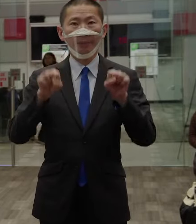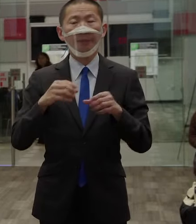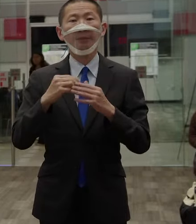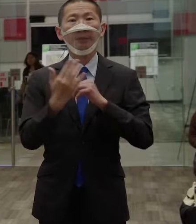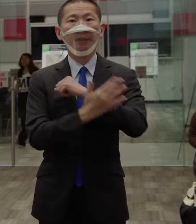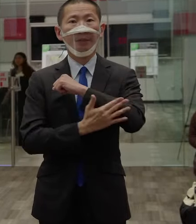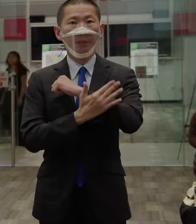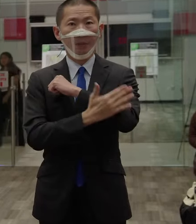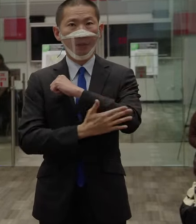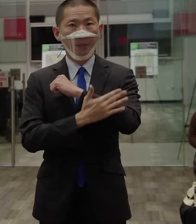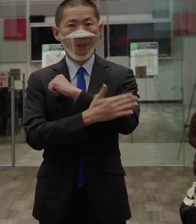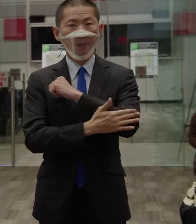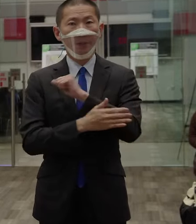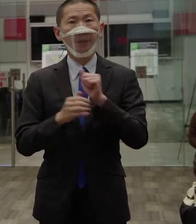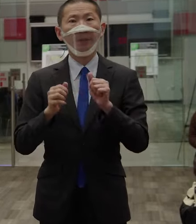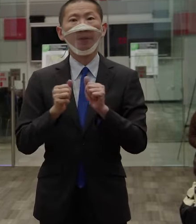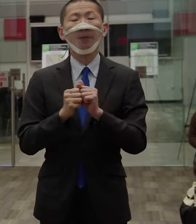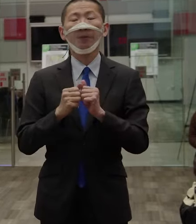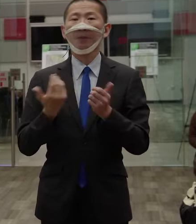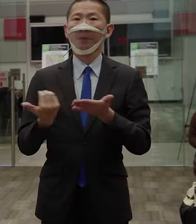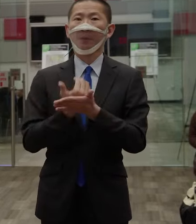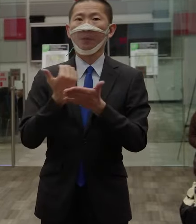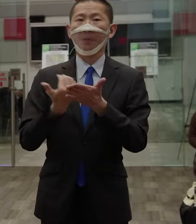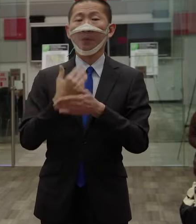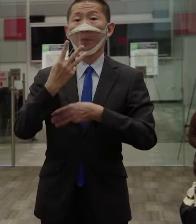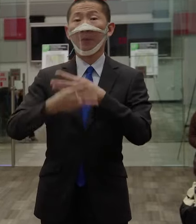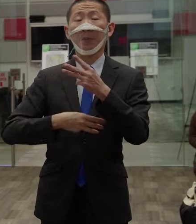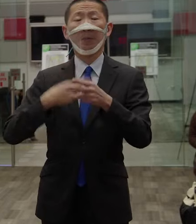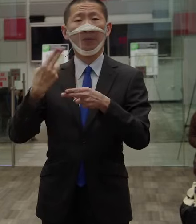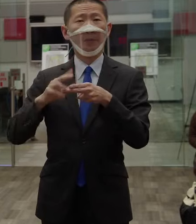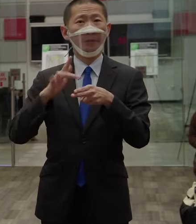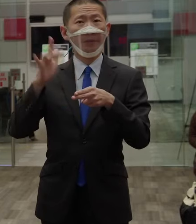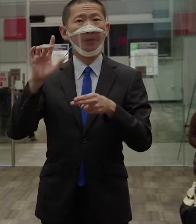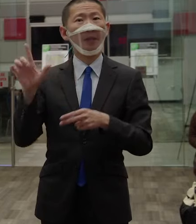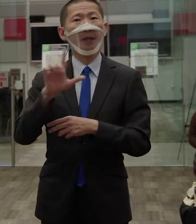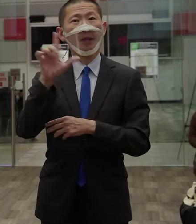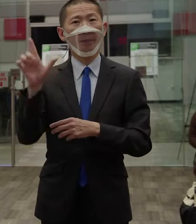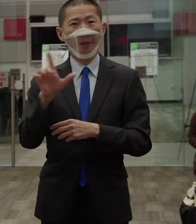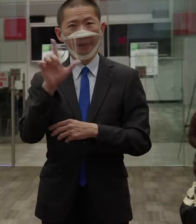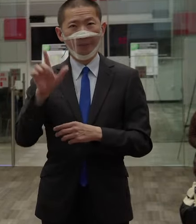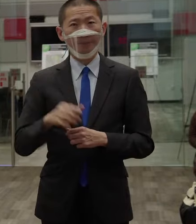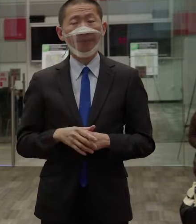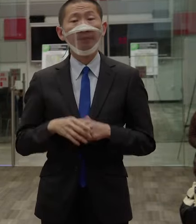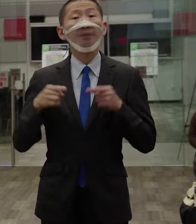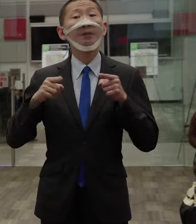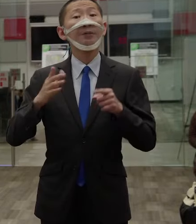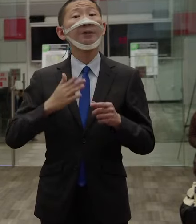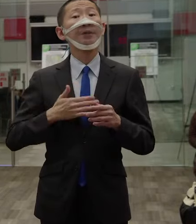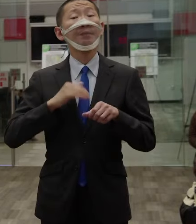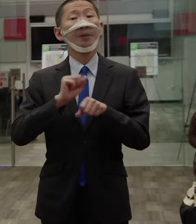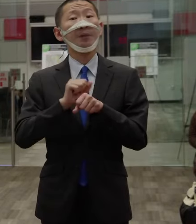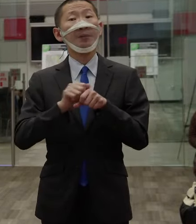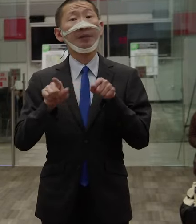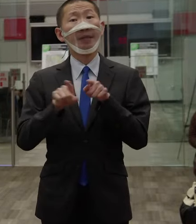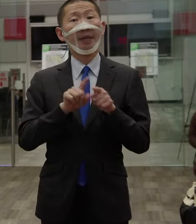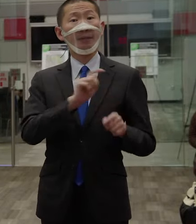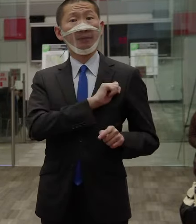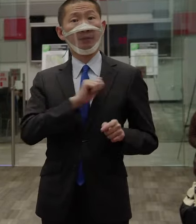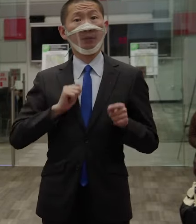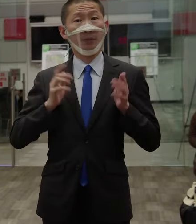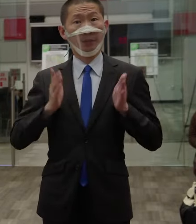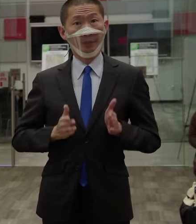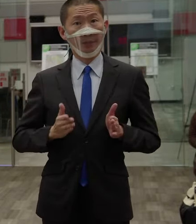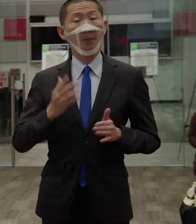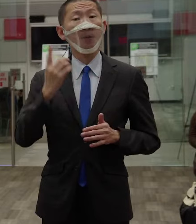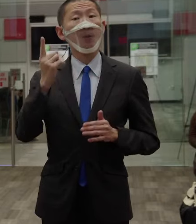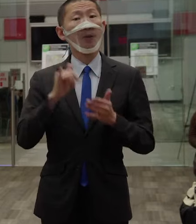in the country with state-of-the-art, world-renowned libraries. During my tenure as a trustee,